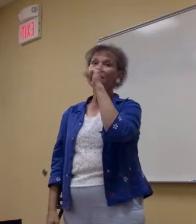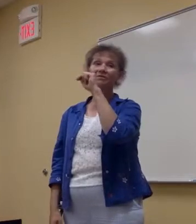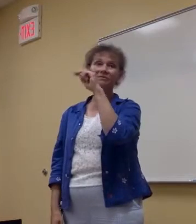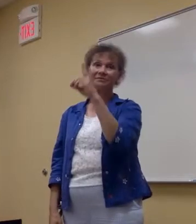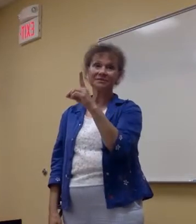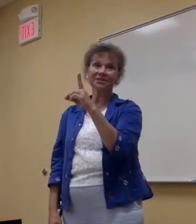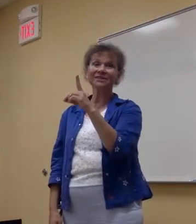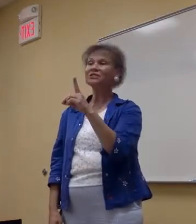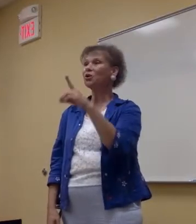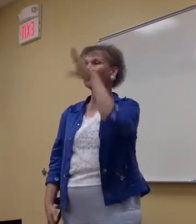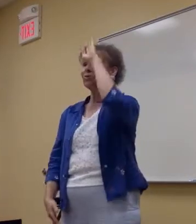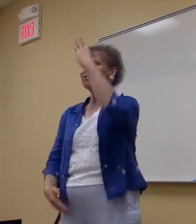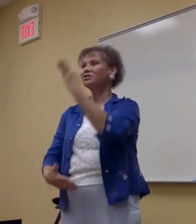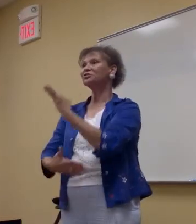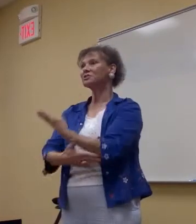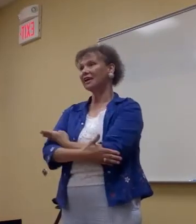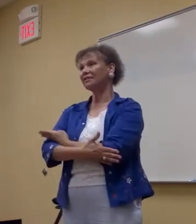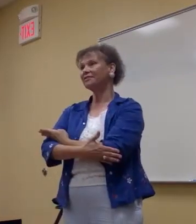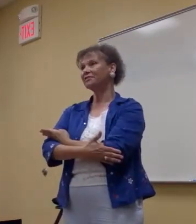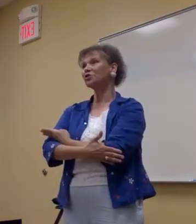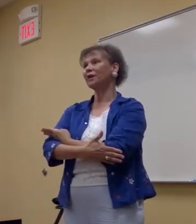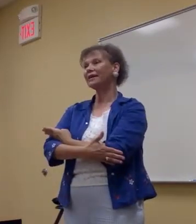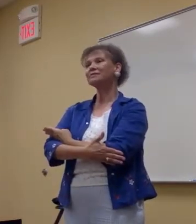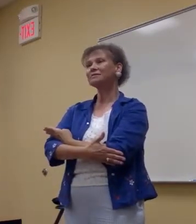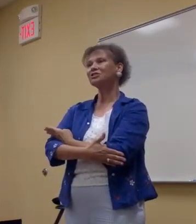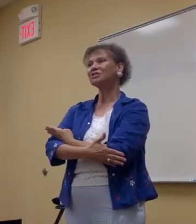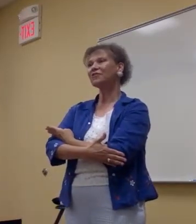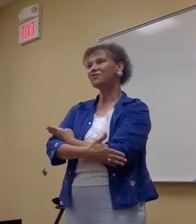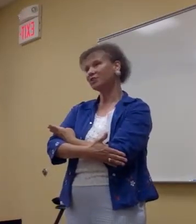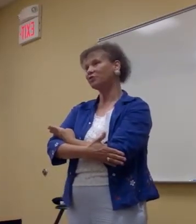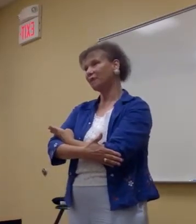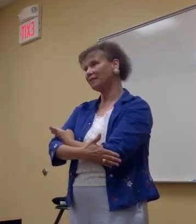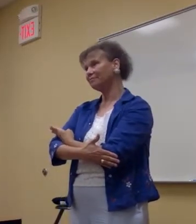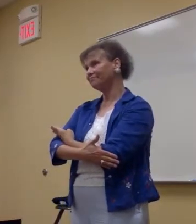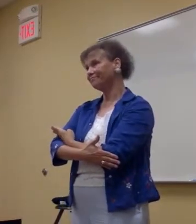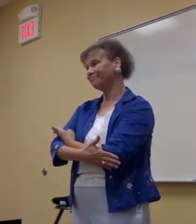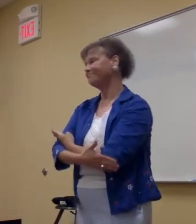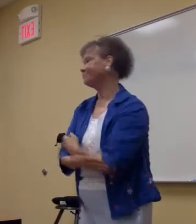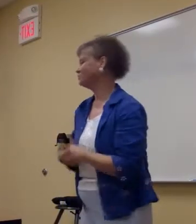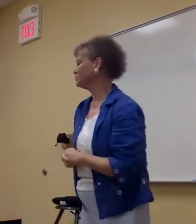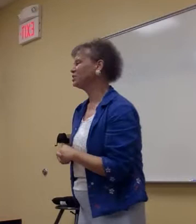official sign for grand. You just have to fingerspell it, which is the pits.